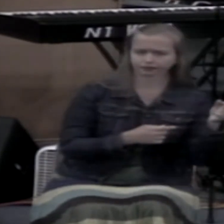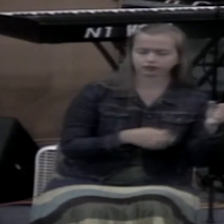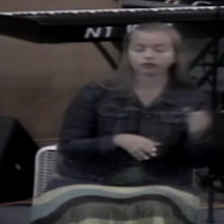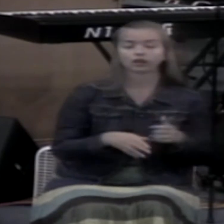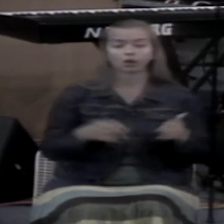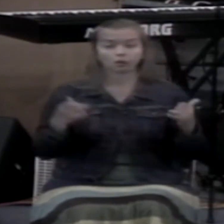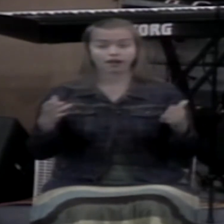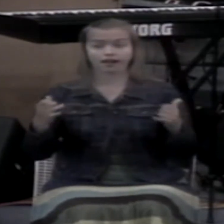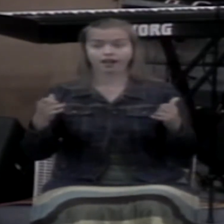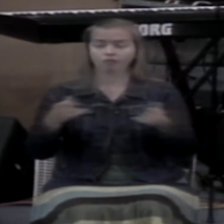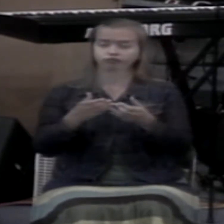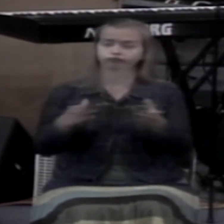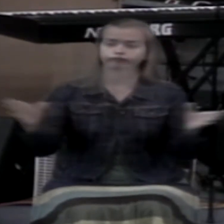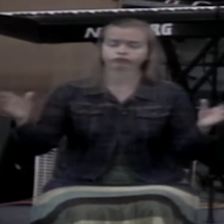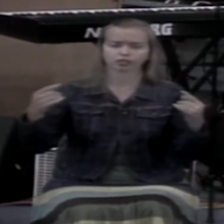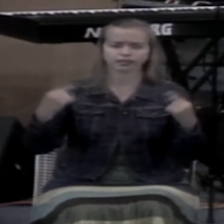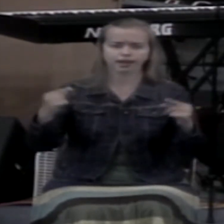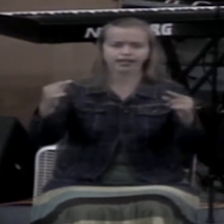immigration law.